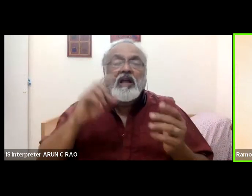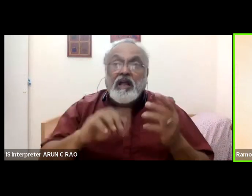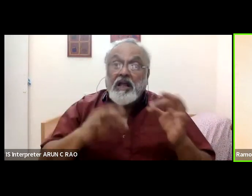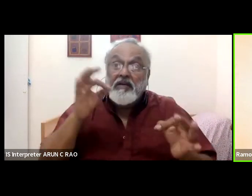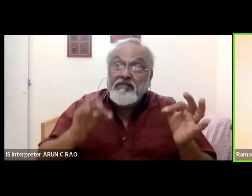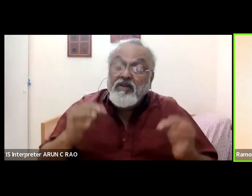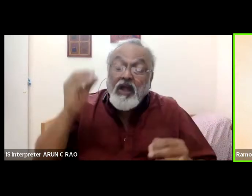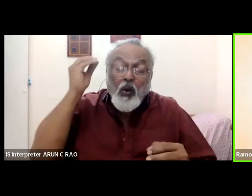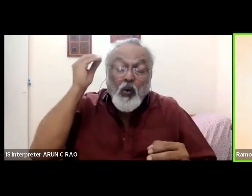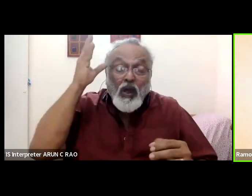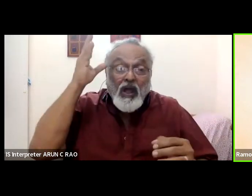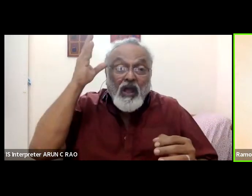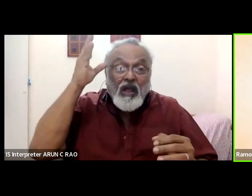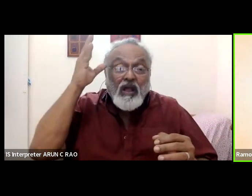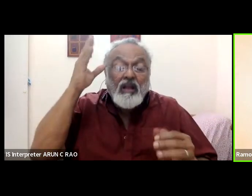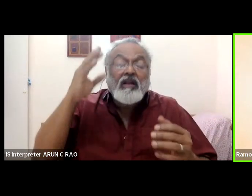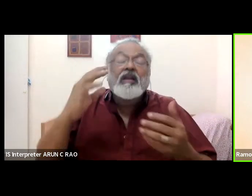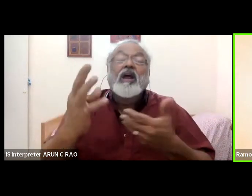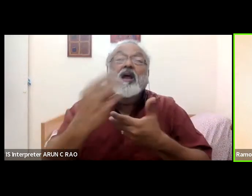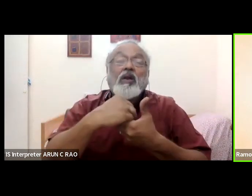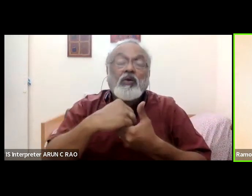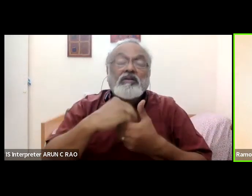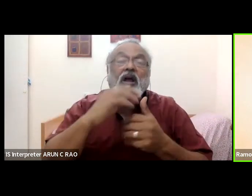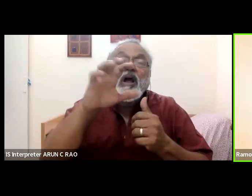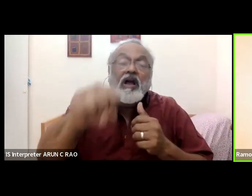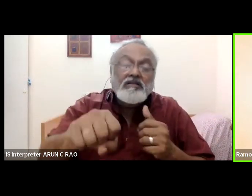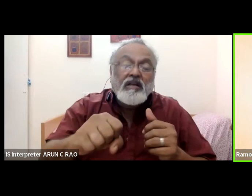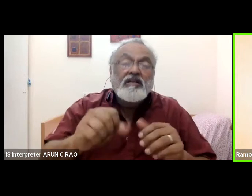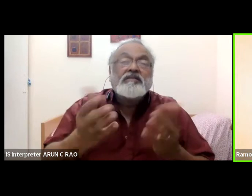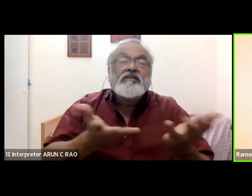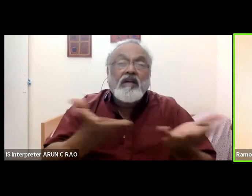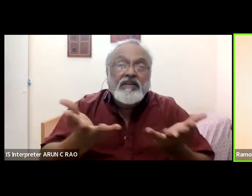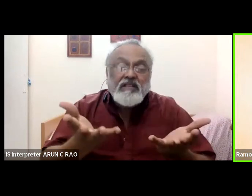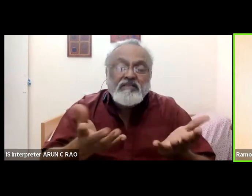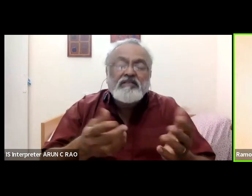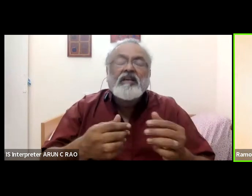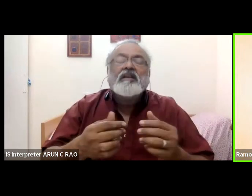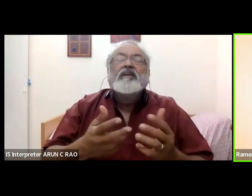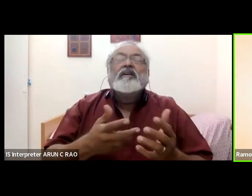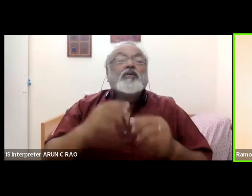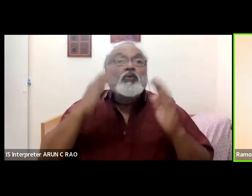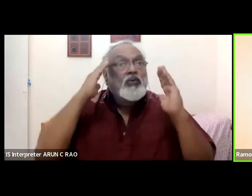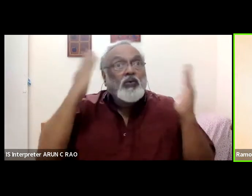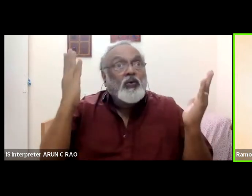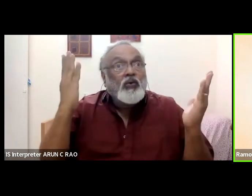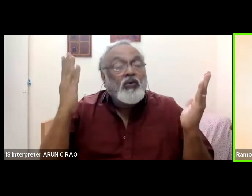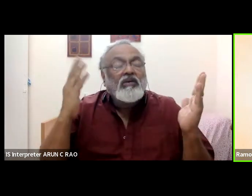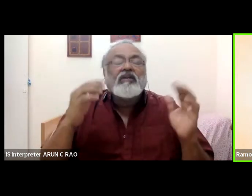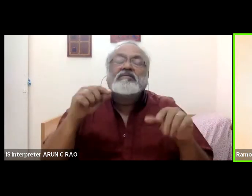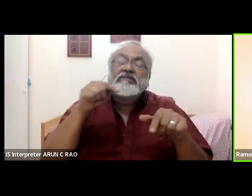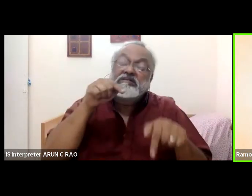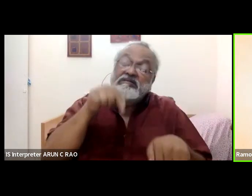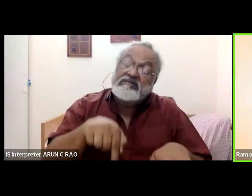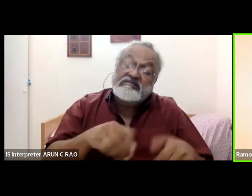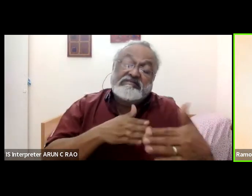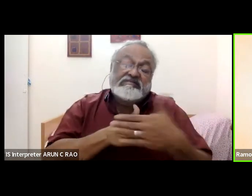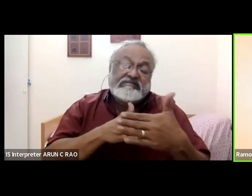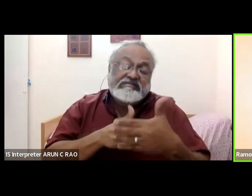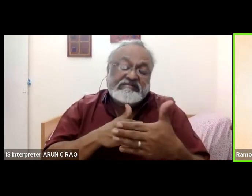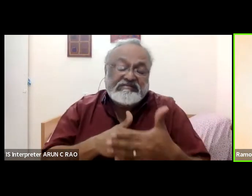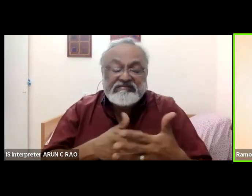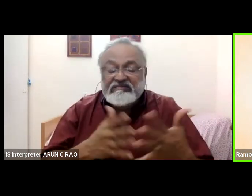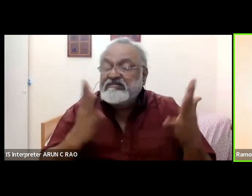and accessible infrastructure and services that is inhibiting. In several countries, I work in Central and West